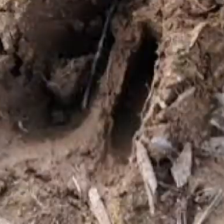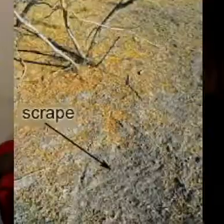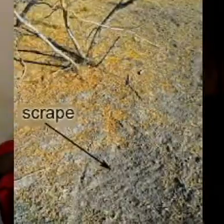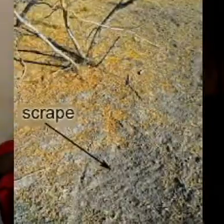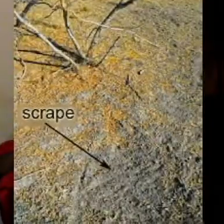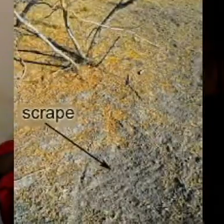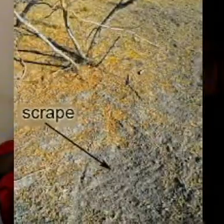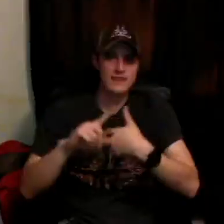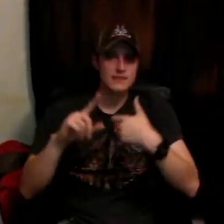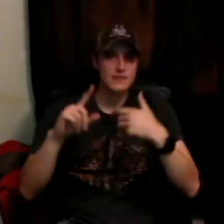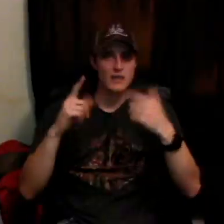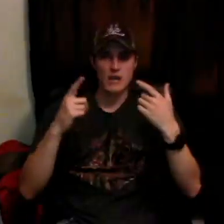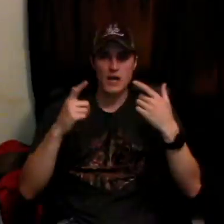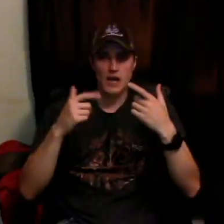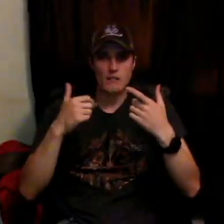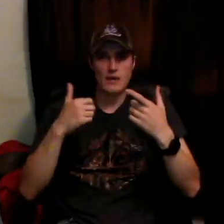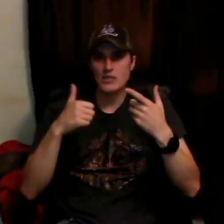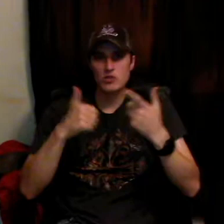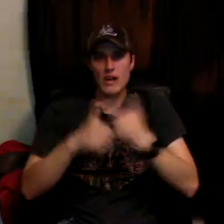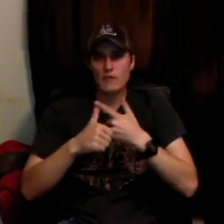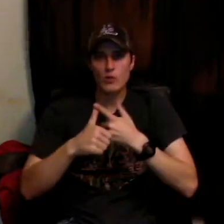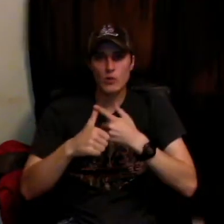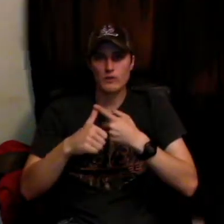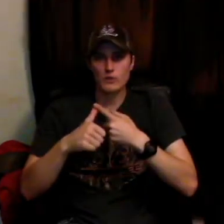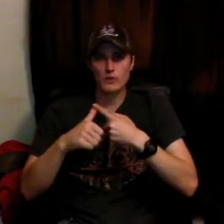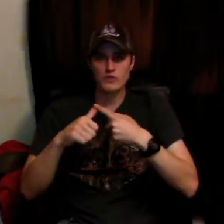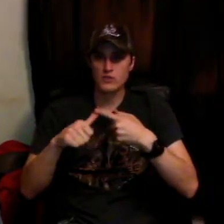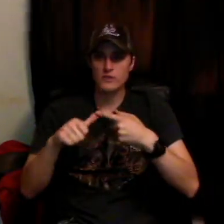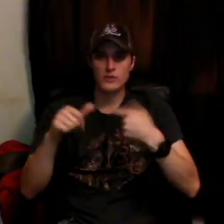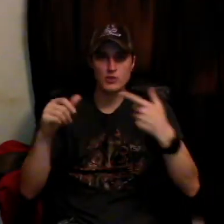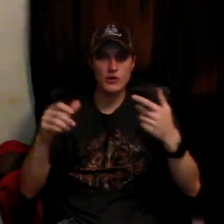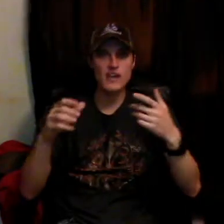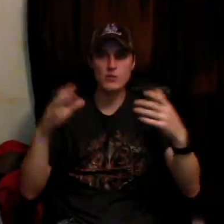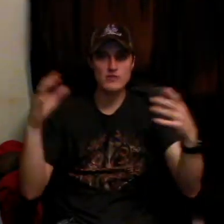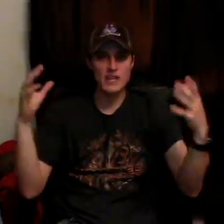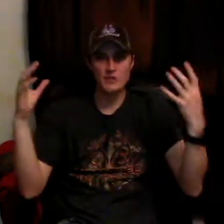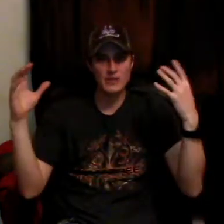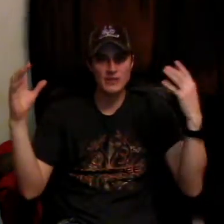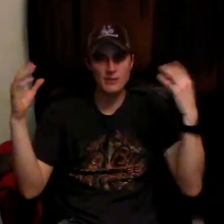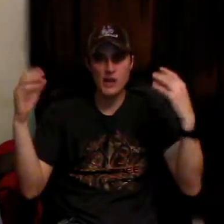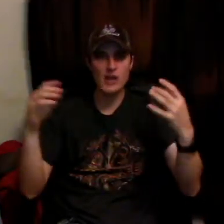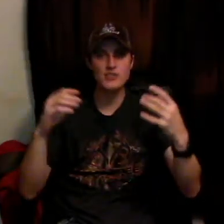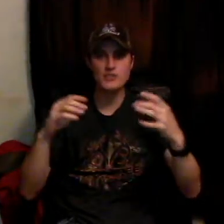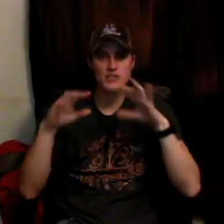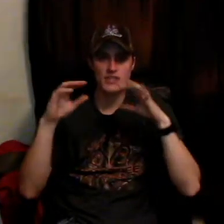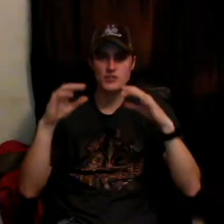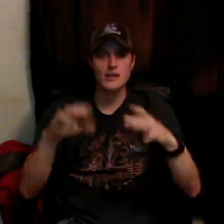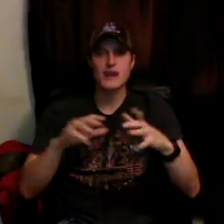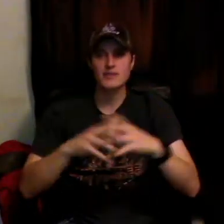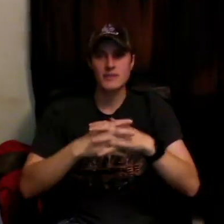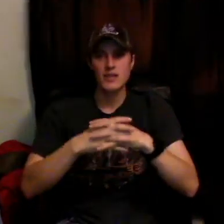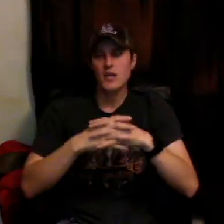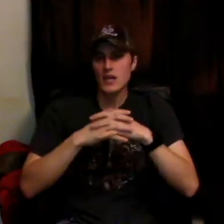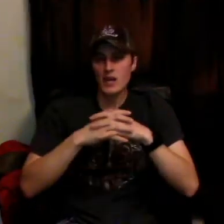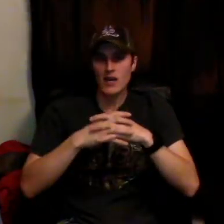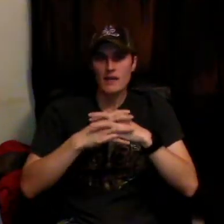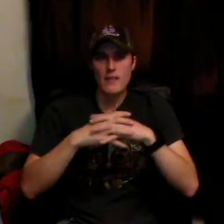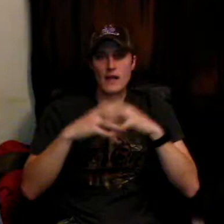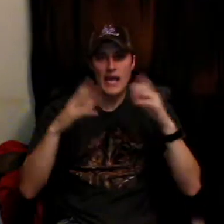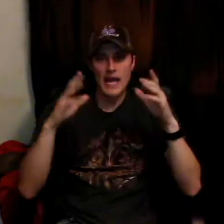Look for tracks. Main travel corridors. Look for trails that have been demolished in tracks. Alright,